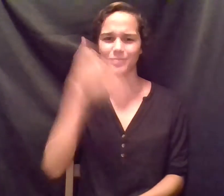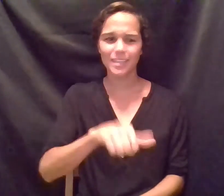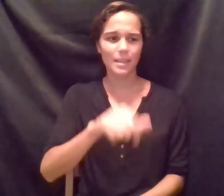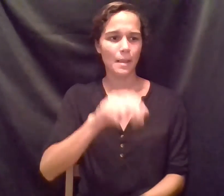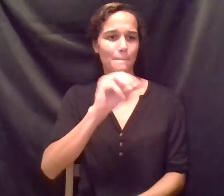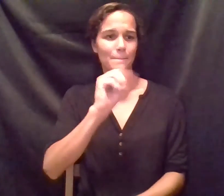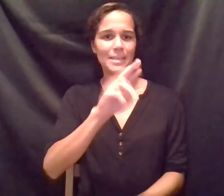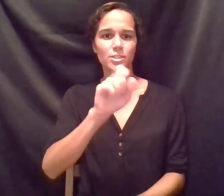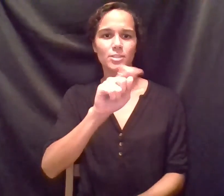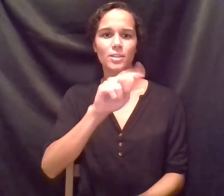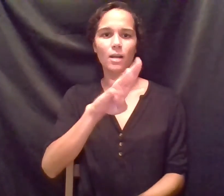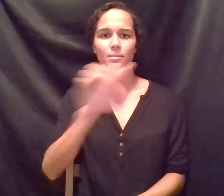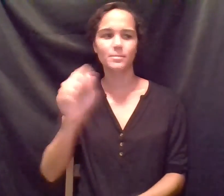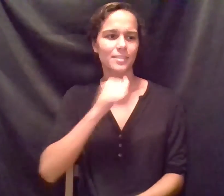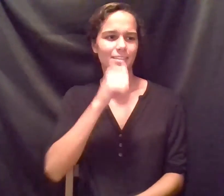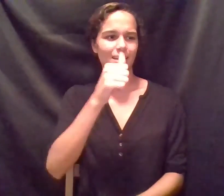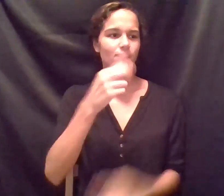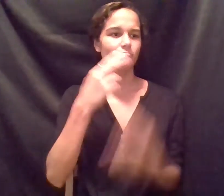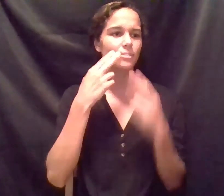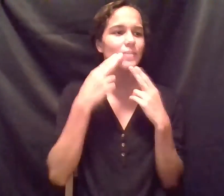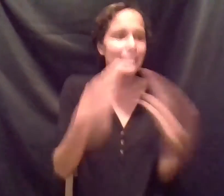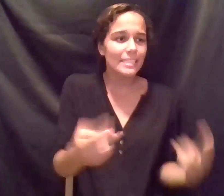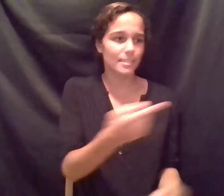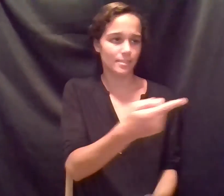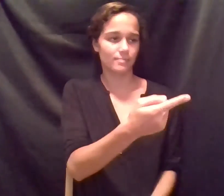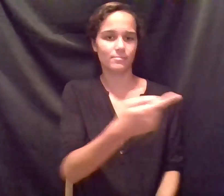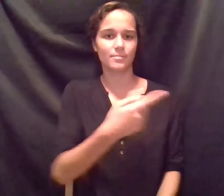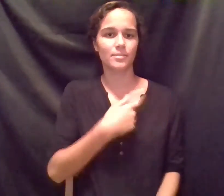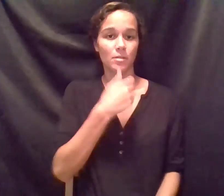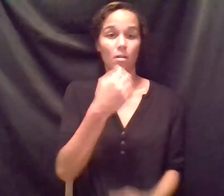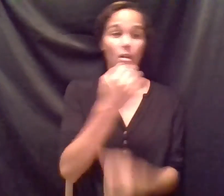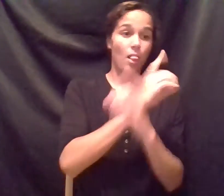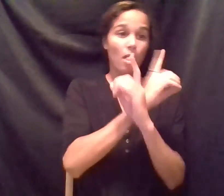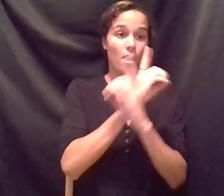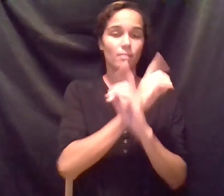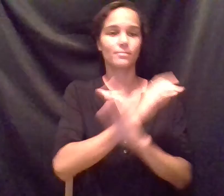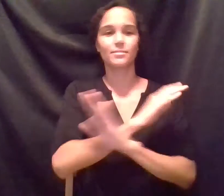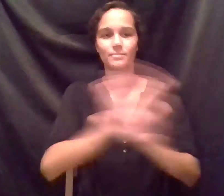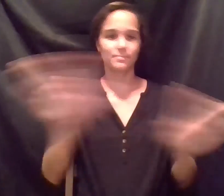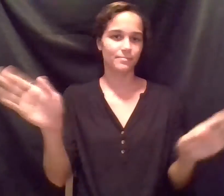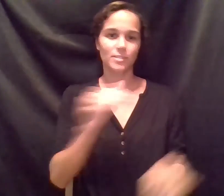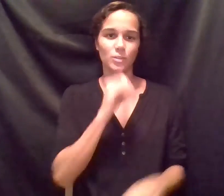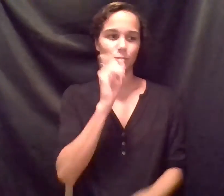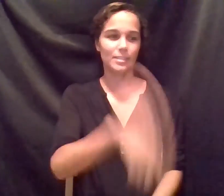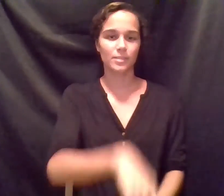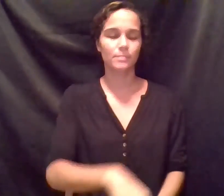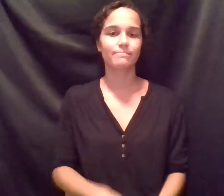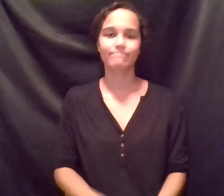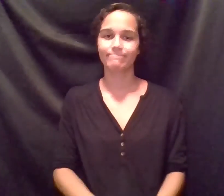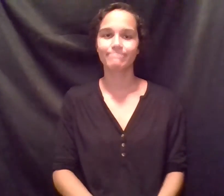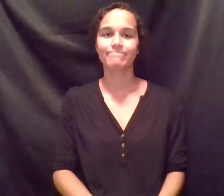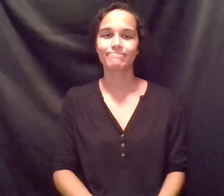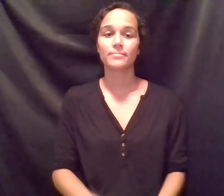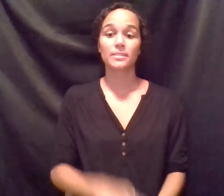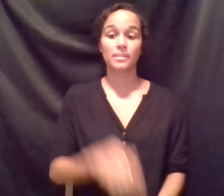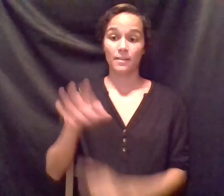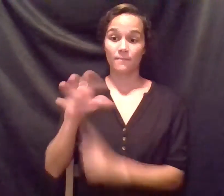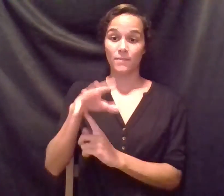defense. And I am so grateful that it was videotaped. Videotape is something to where it can't lie. It's a perspective,